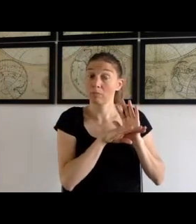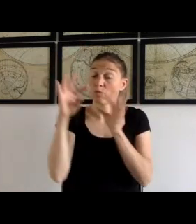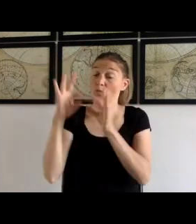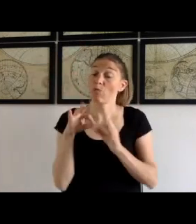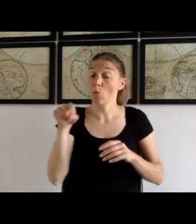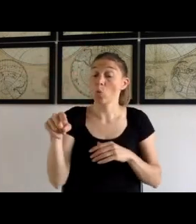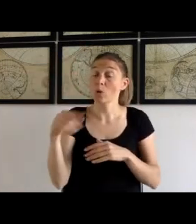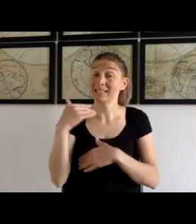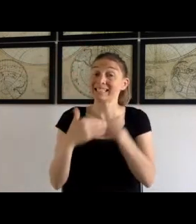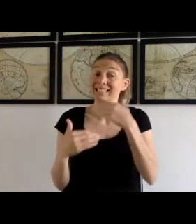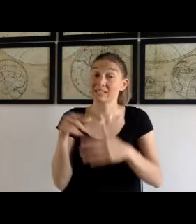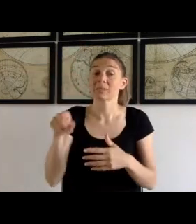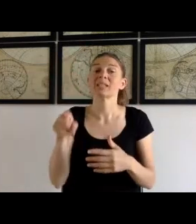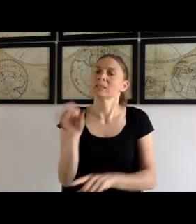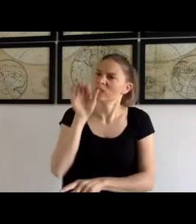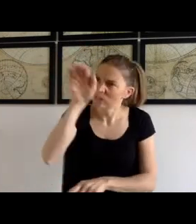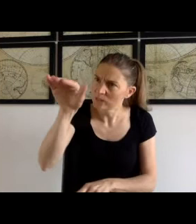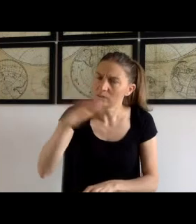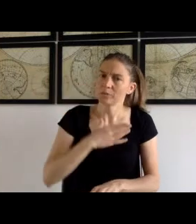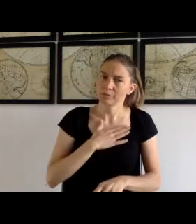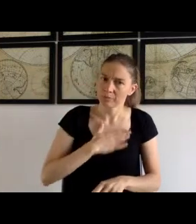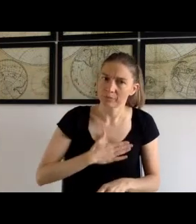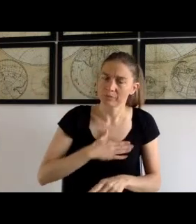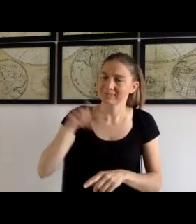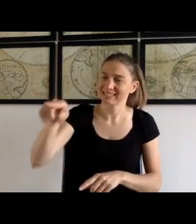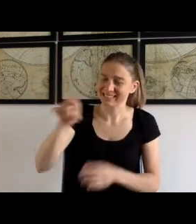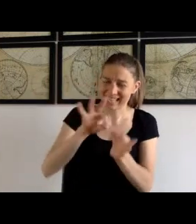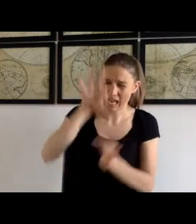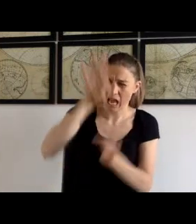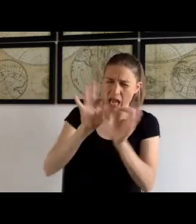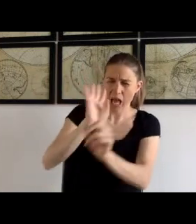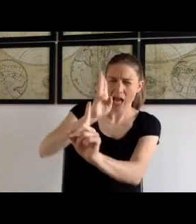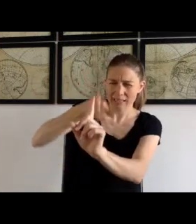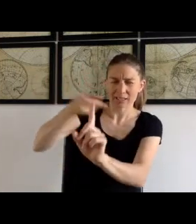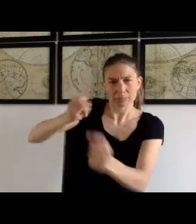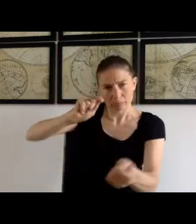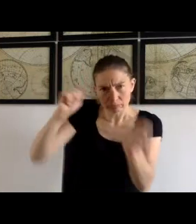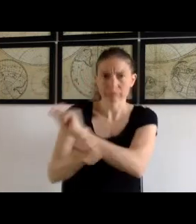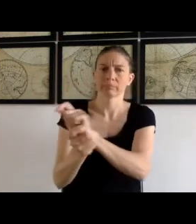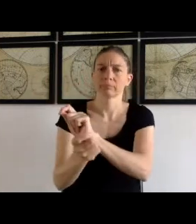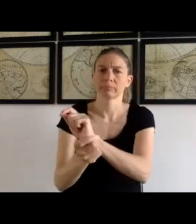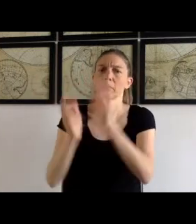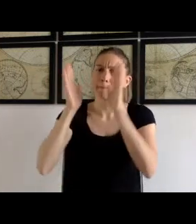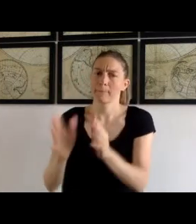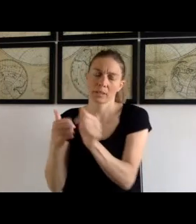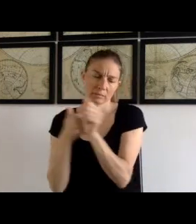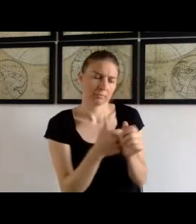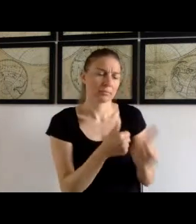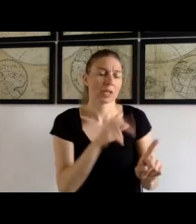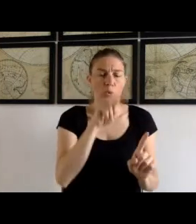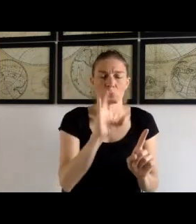the assessment system on the basis of the ICF and the CRPD. Next.